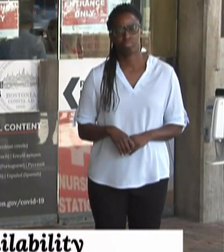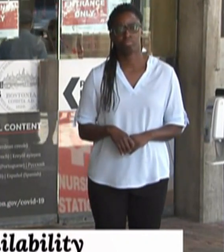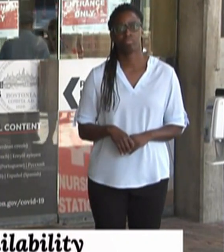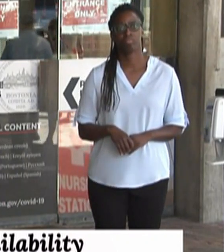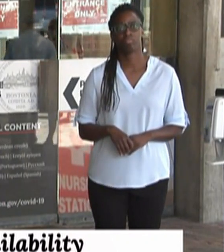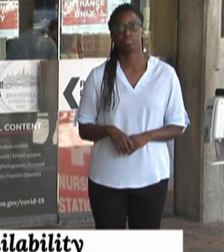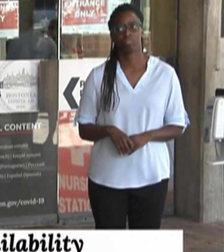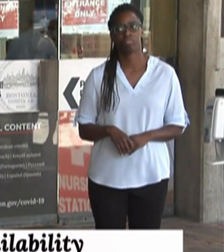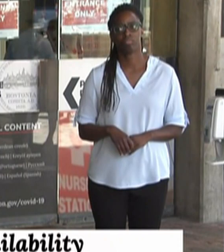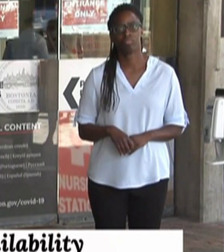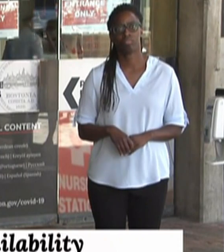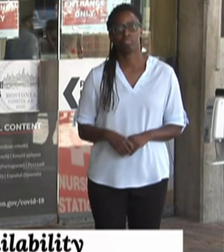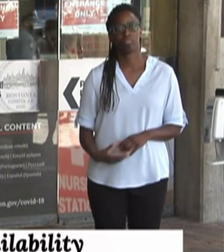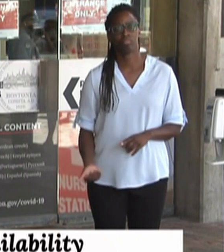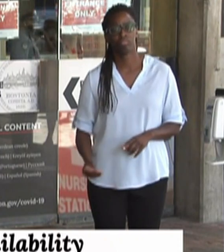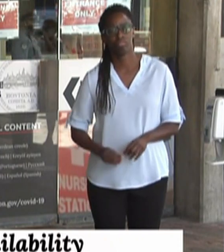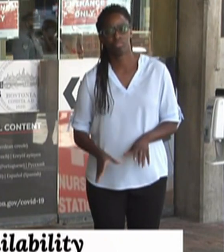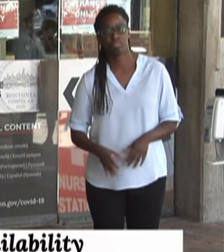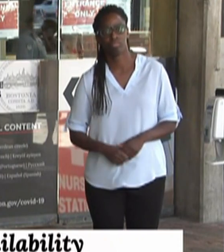important. I think that,